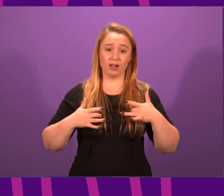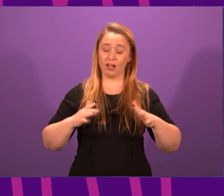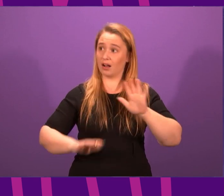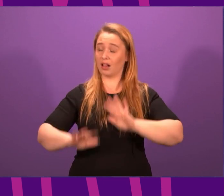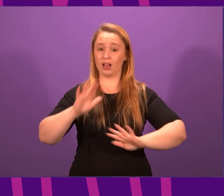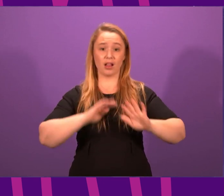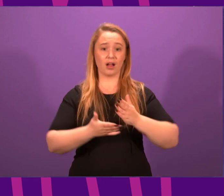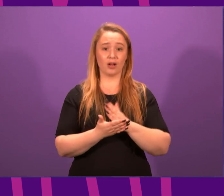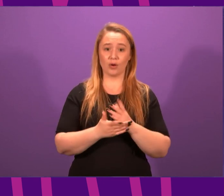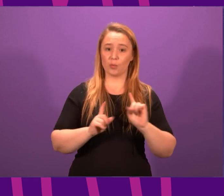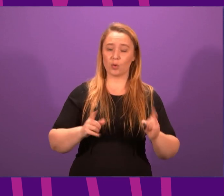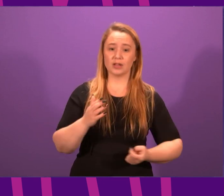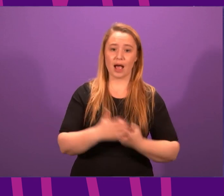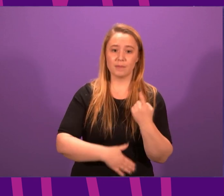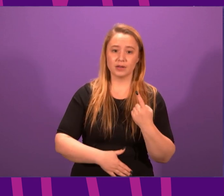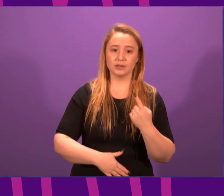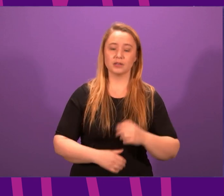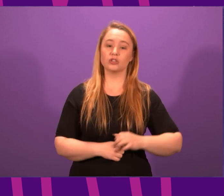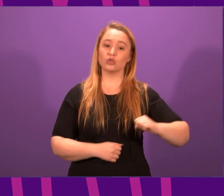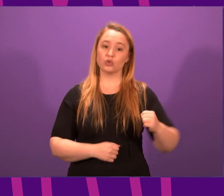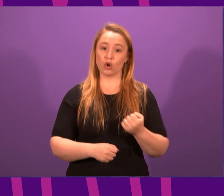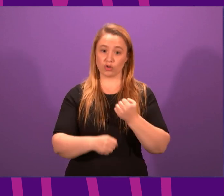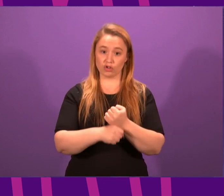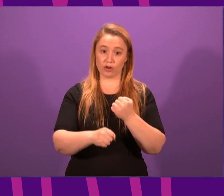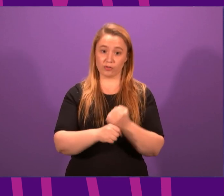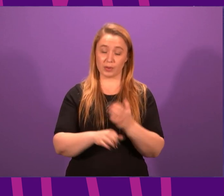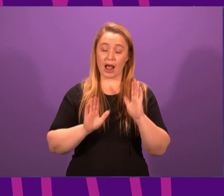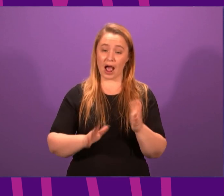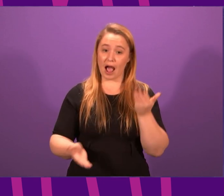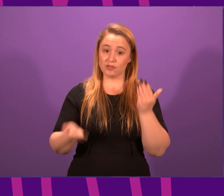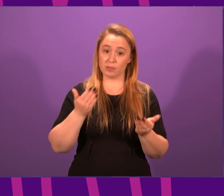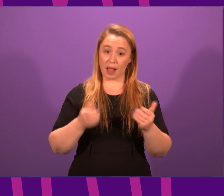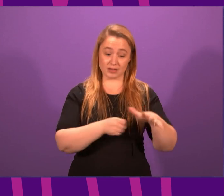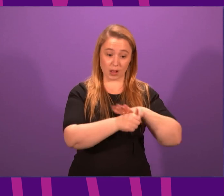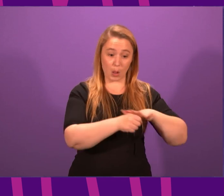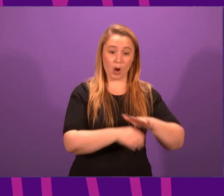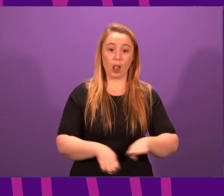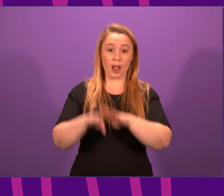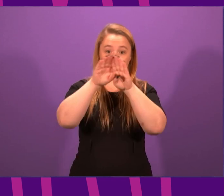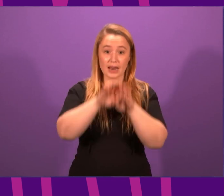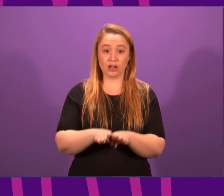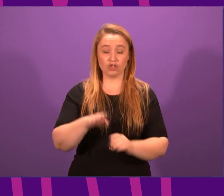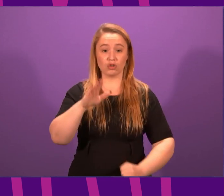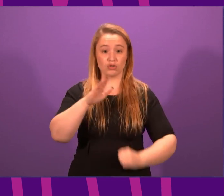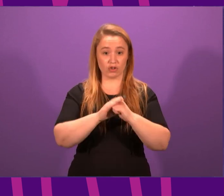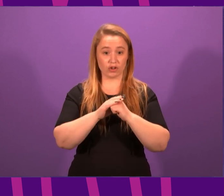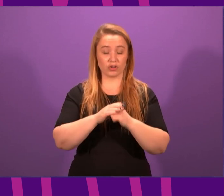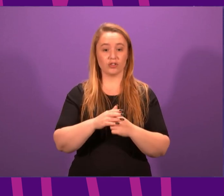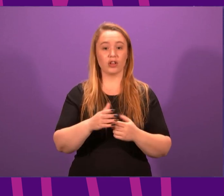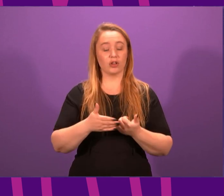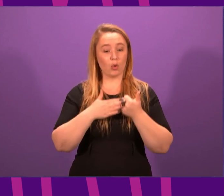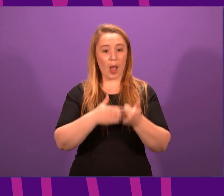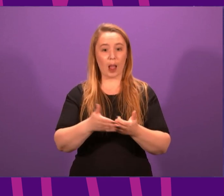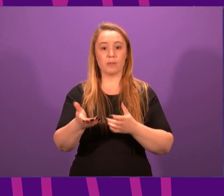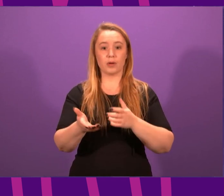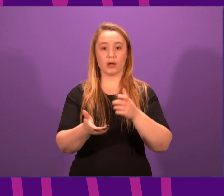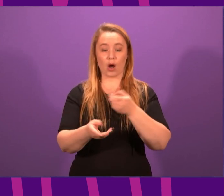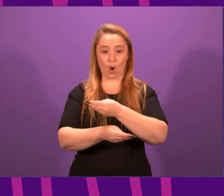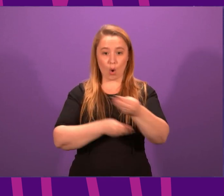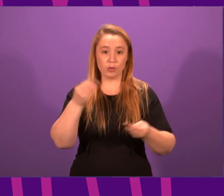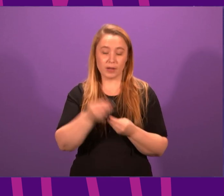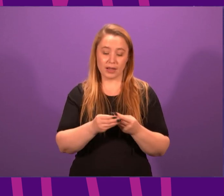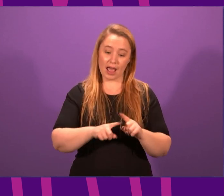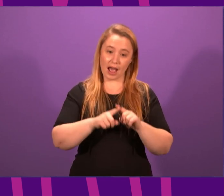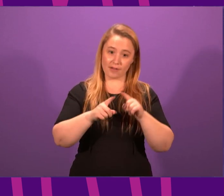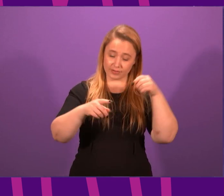is constantly striving to balance national and local restrictions to best protect Scotland's health and economy. The introduction of a more comprehensive level